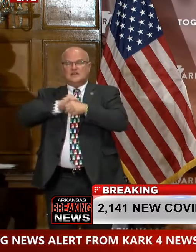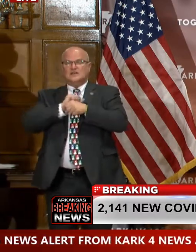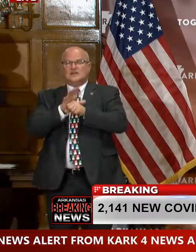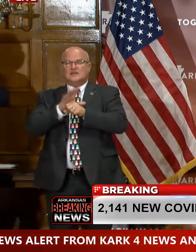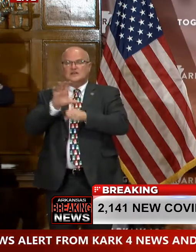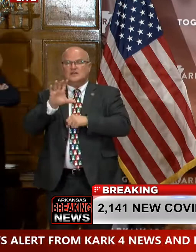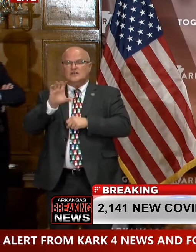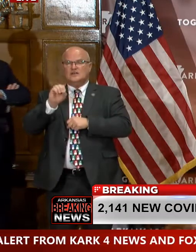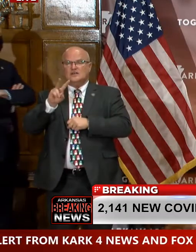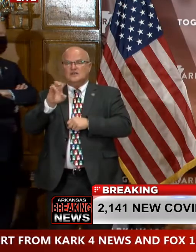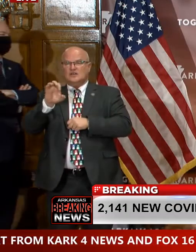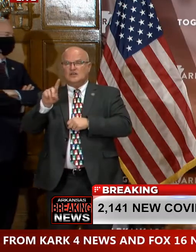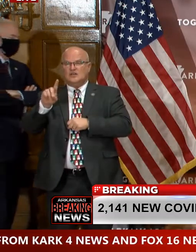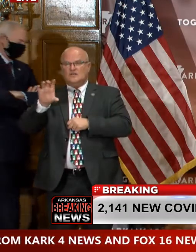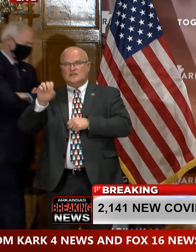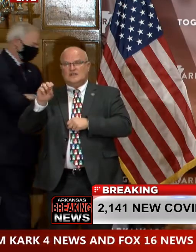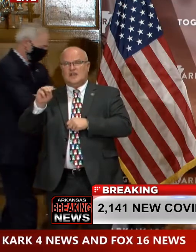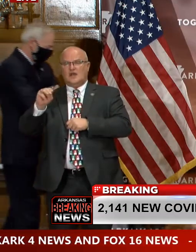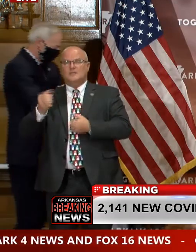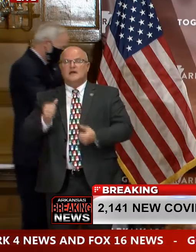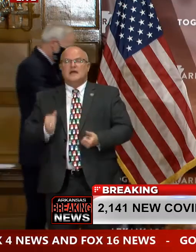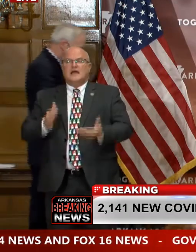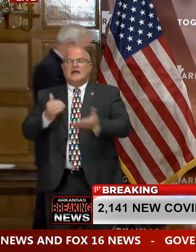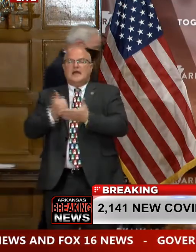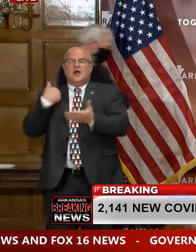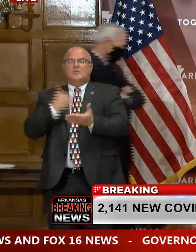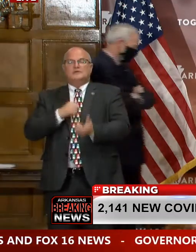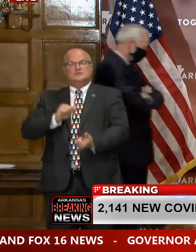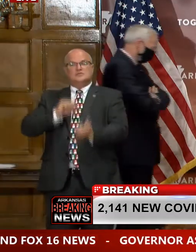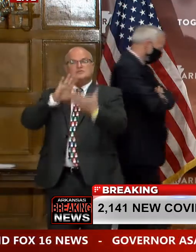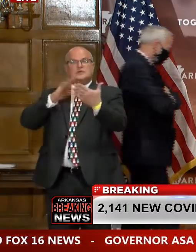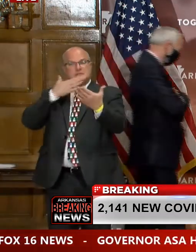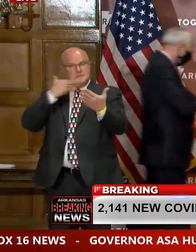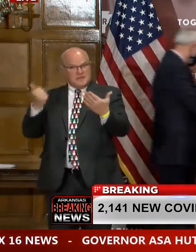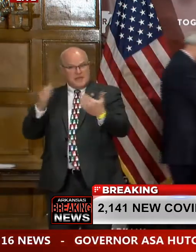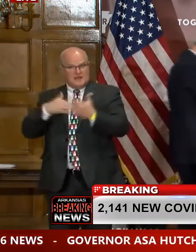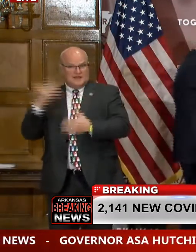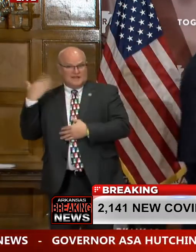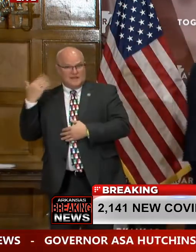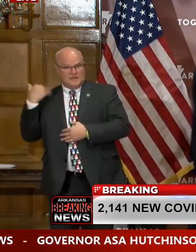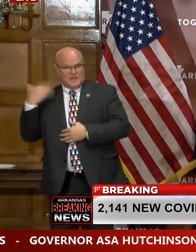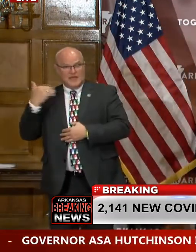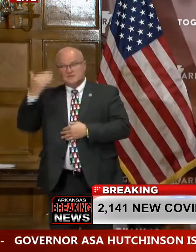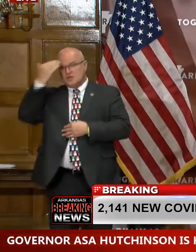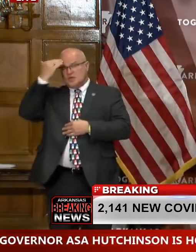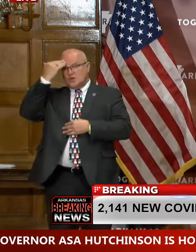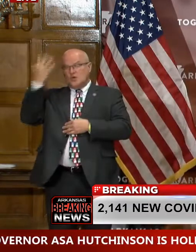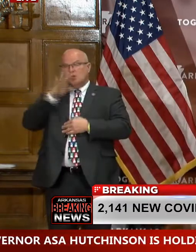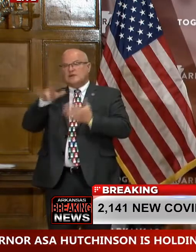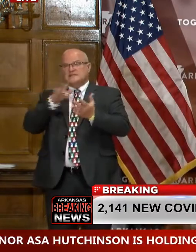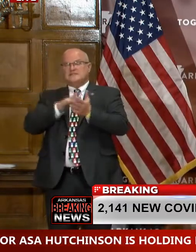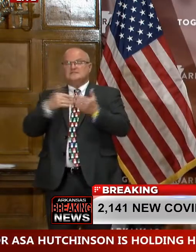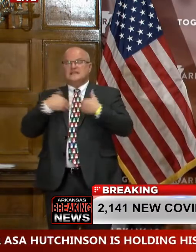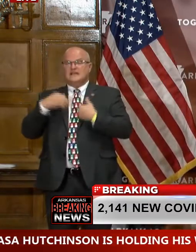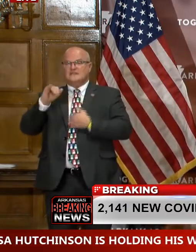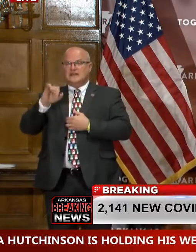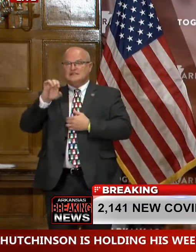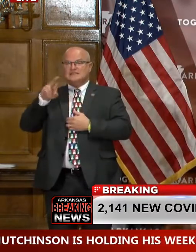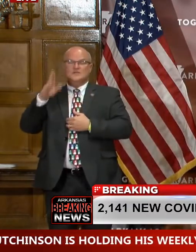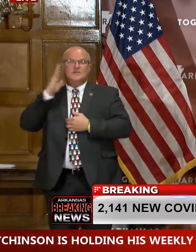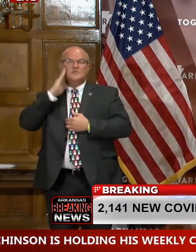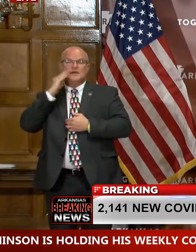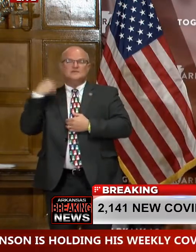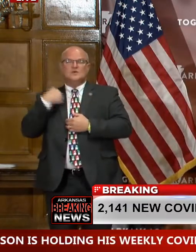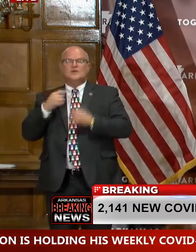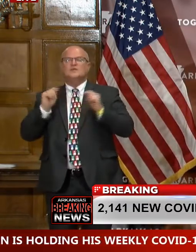us to address that at a better than we have in the past. So knowing what centers have ICU beds available, we can